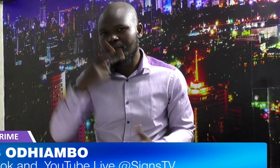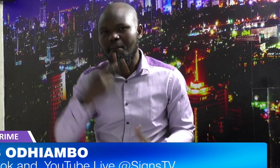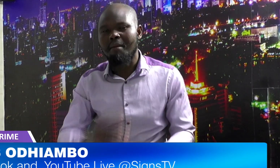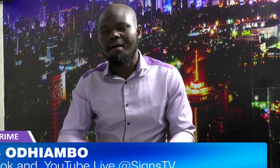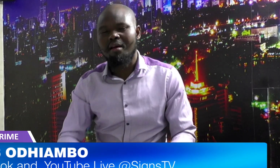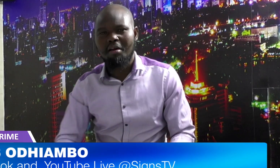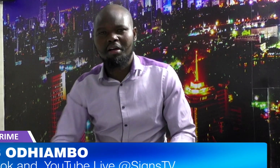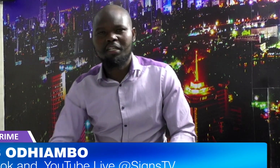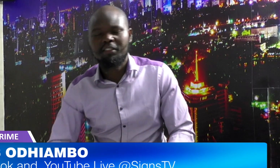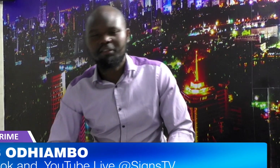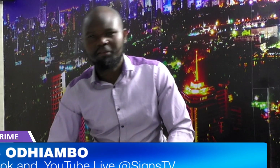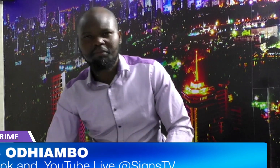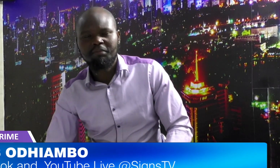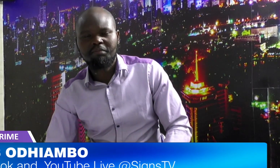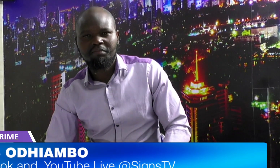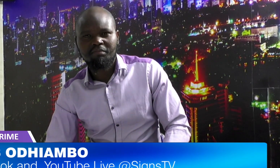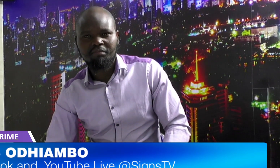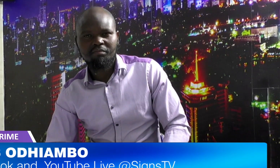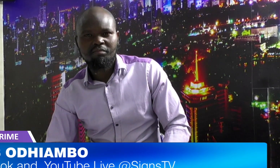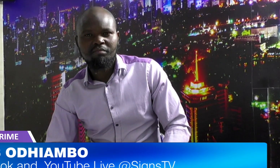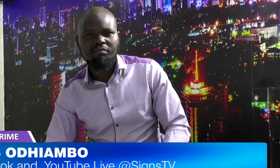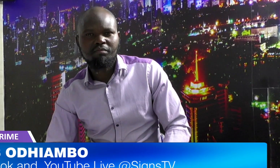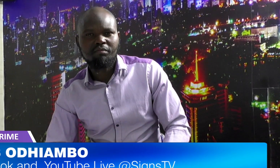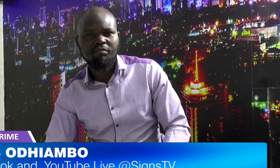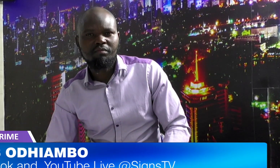holidays through their parents.